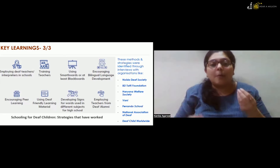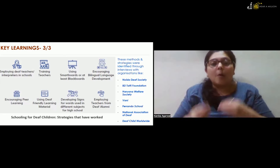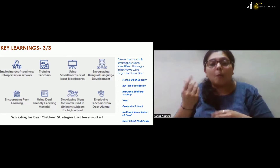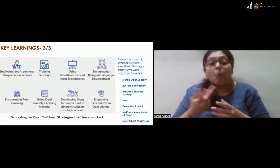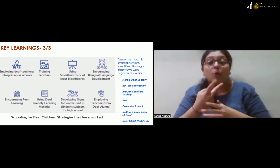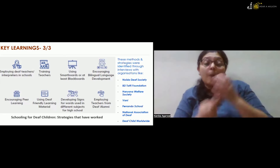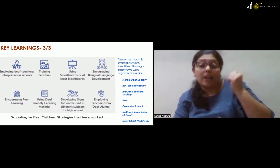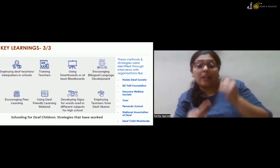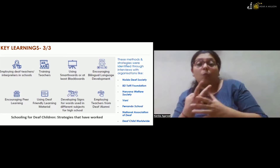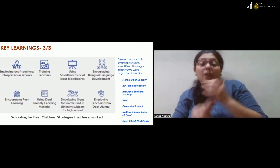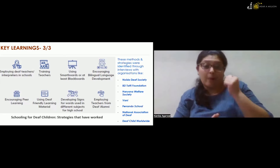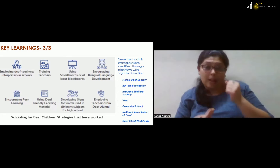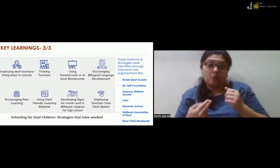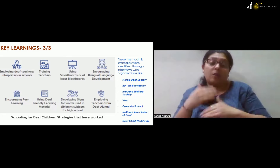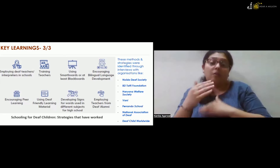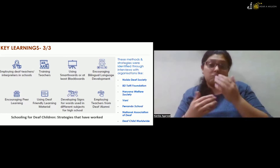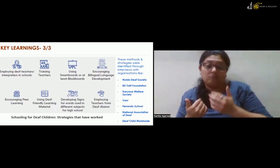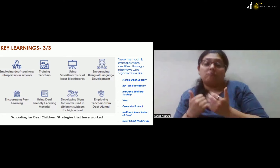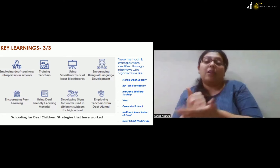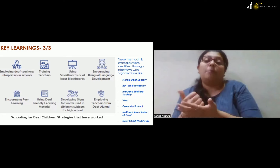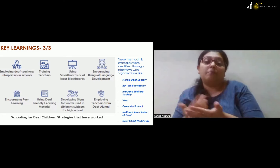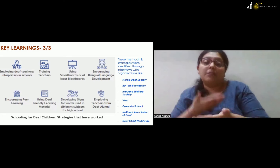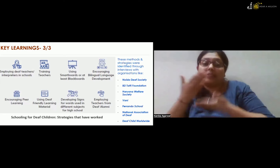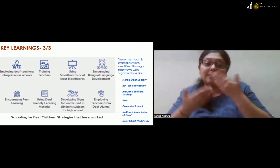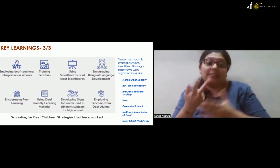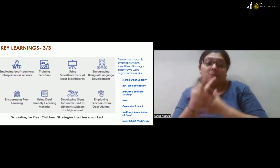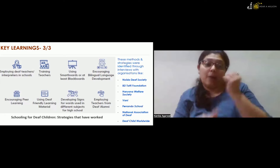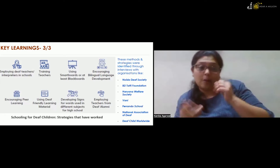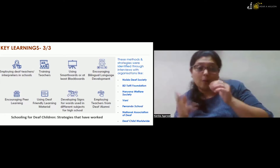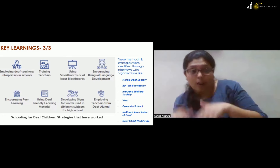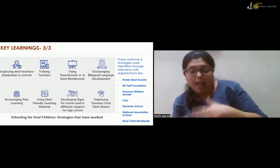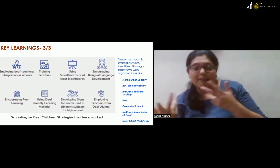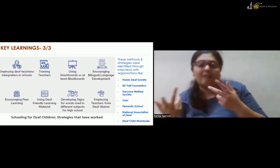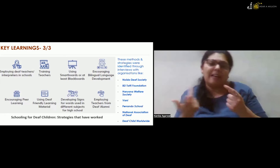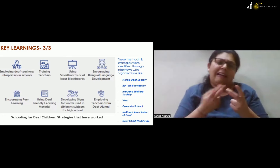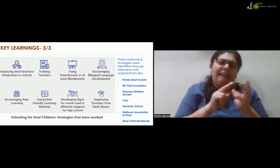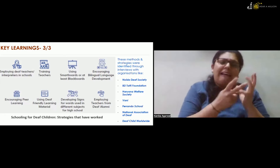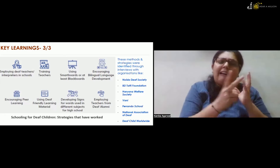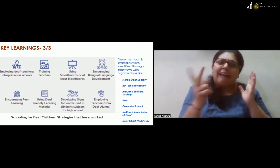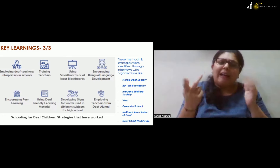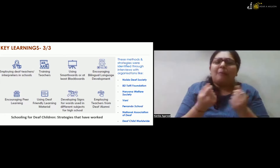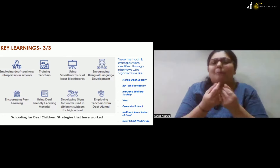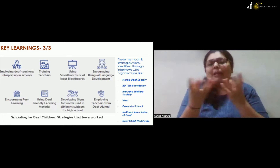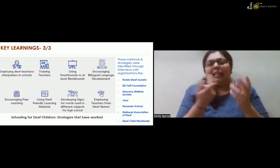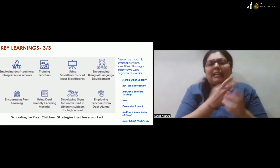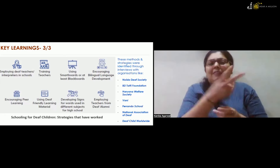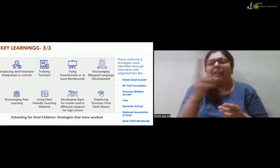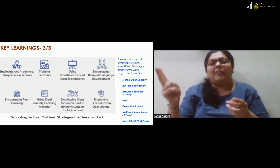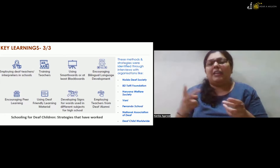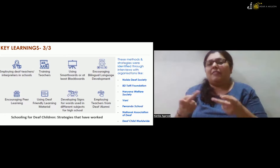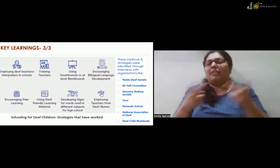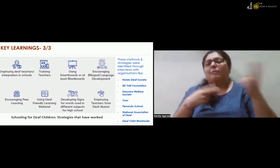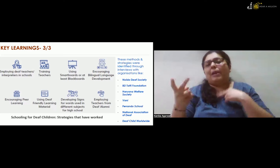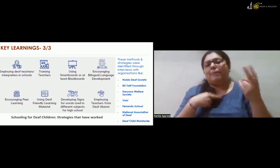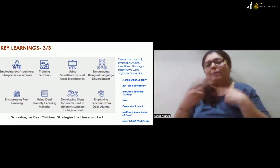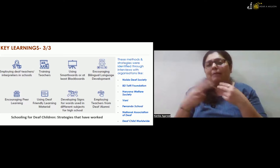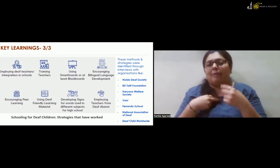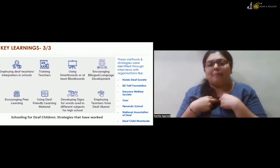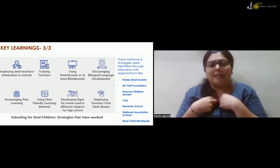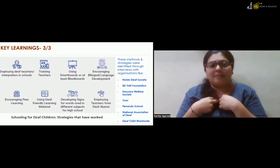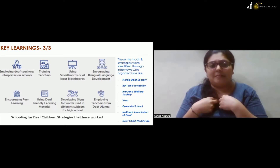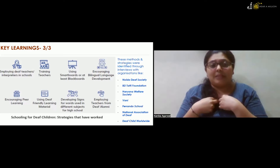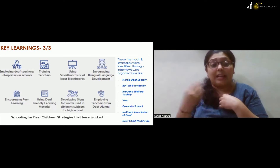in the classroom, using more bilingual methods, bilingual pedagogy. So you would